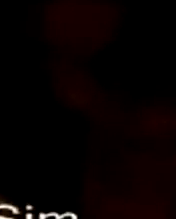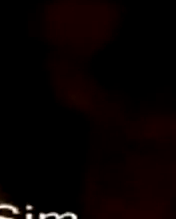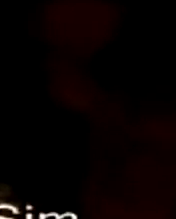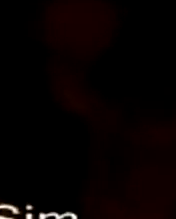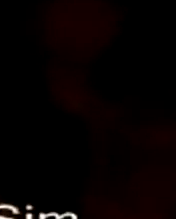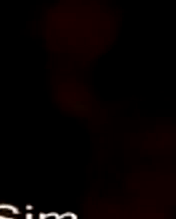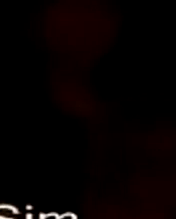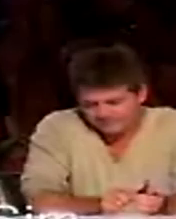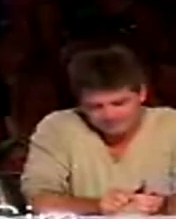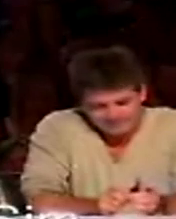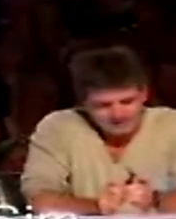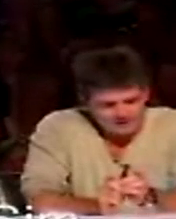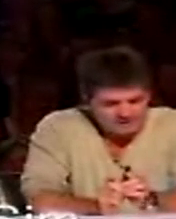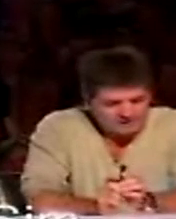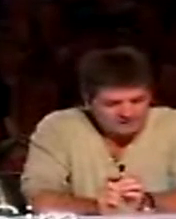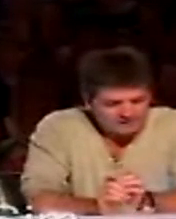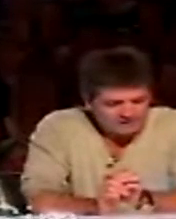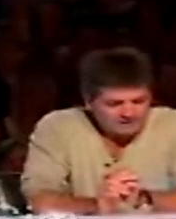Amanda? Yes.